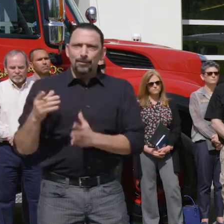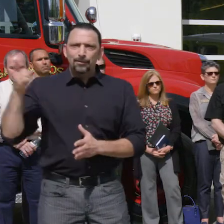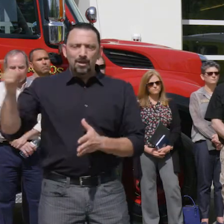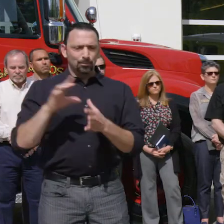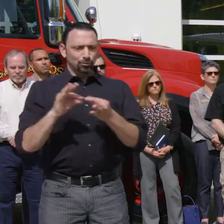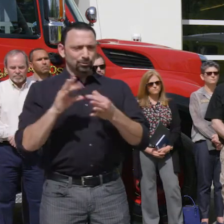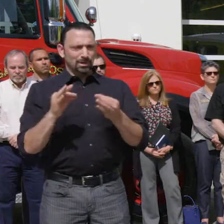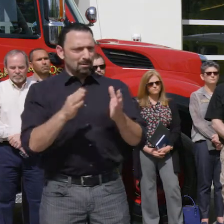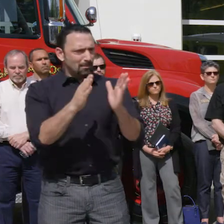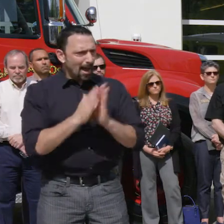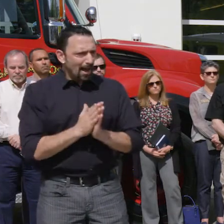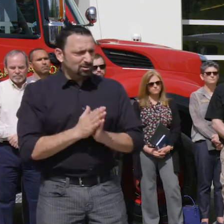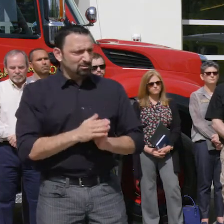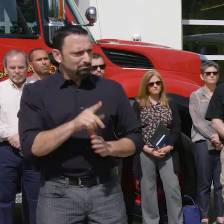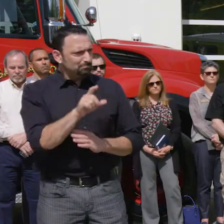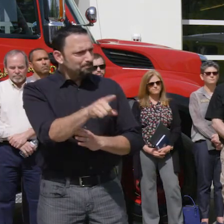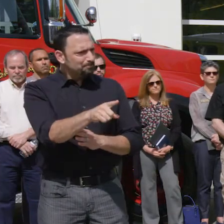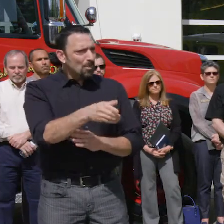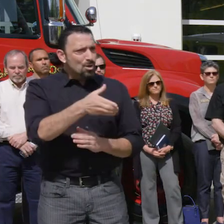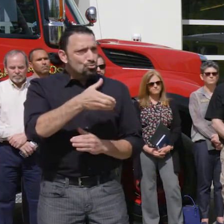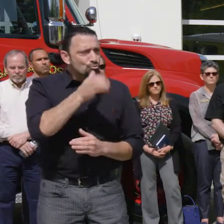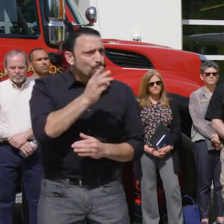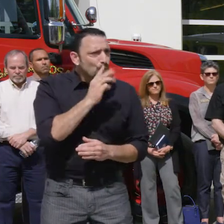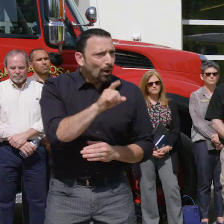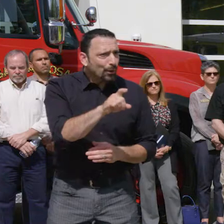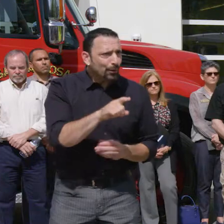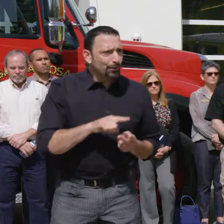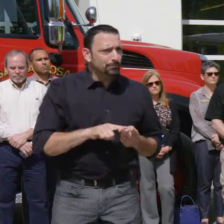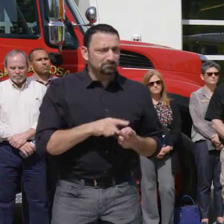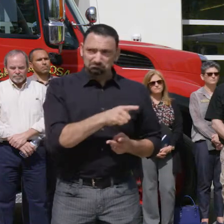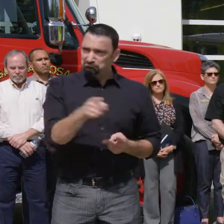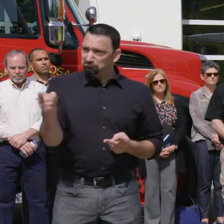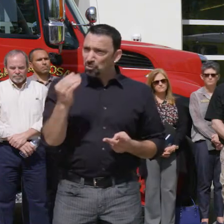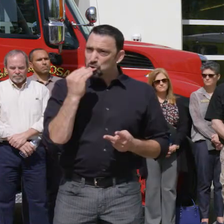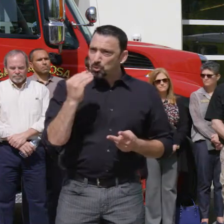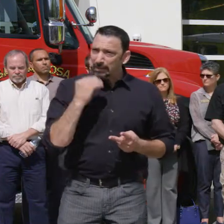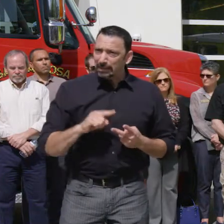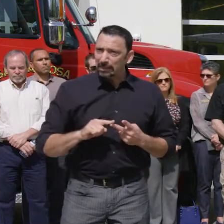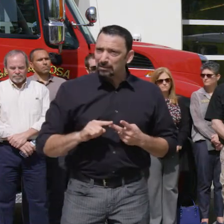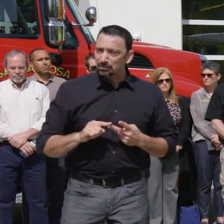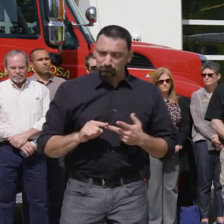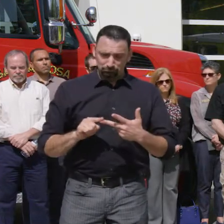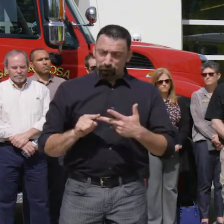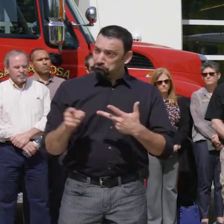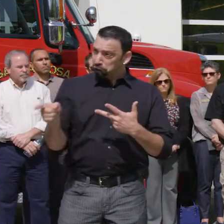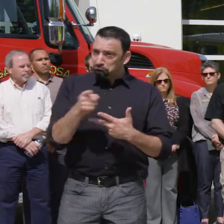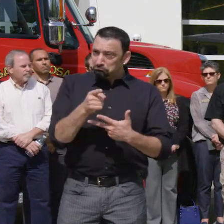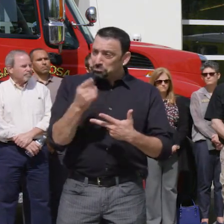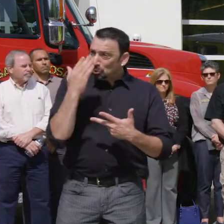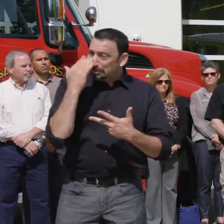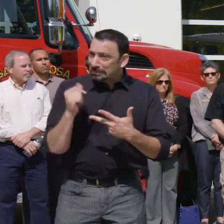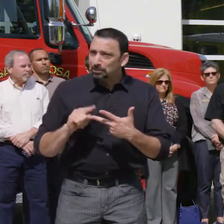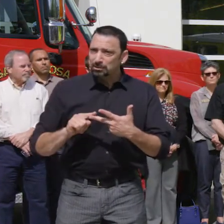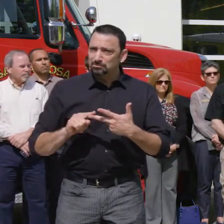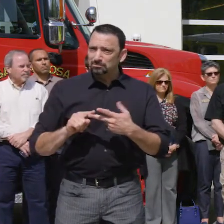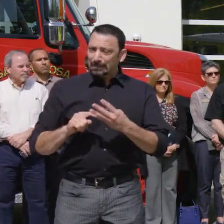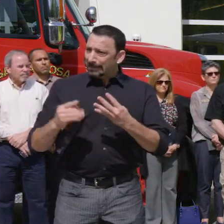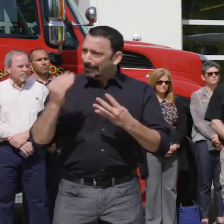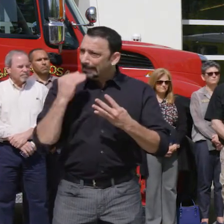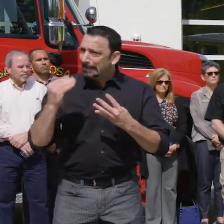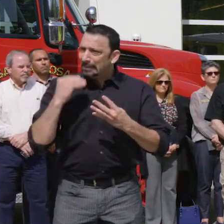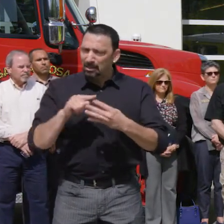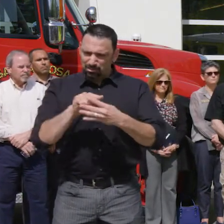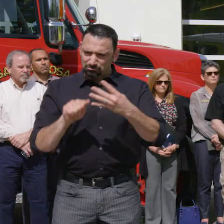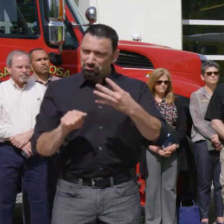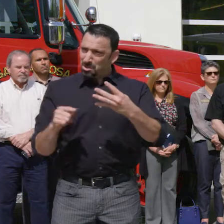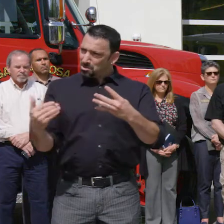are you drinking water? Are you eating? Are you sleeping? And most importantly, are you getting